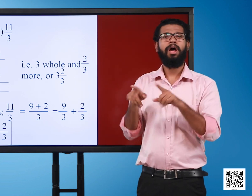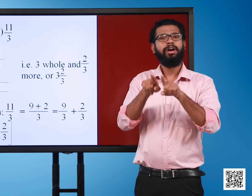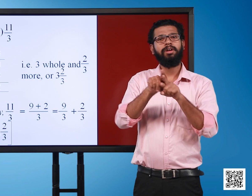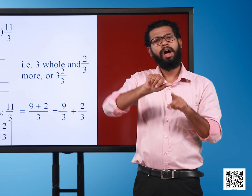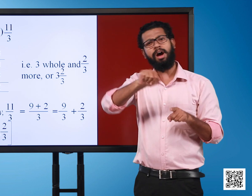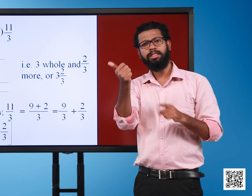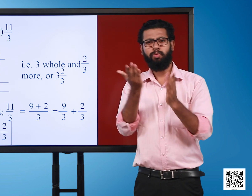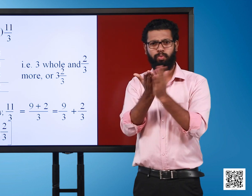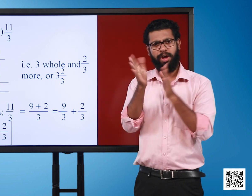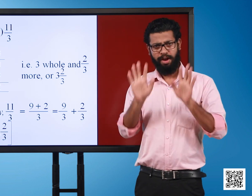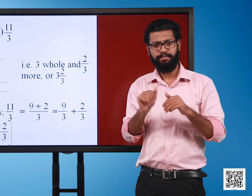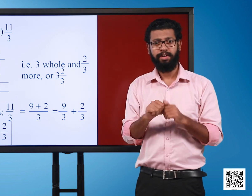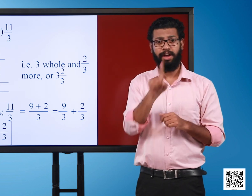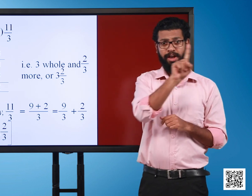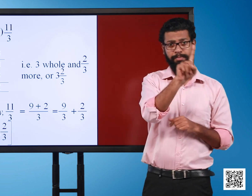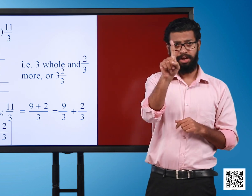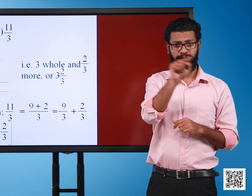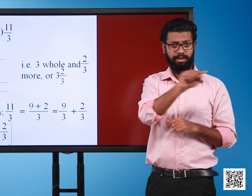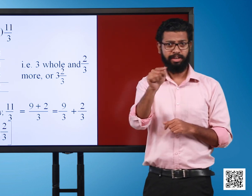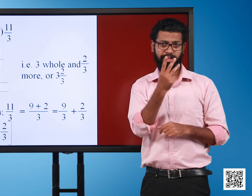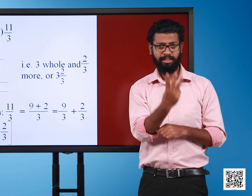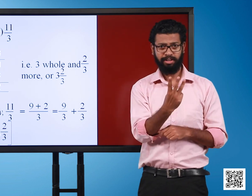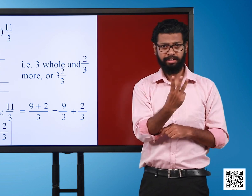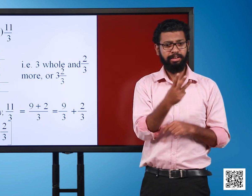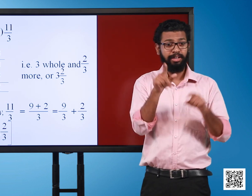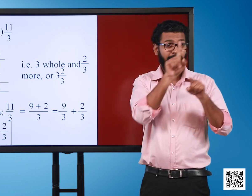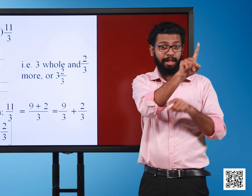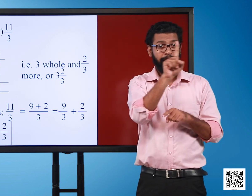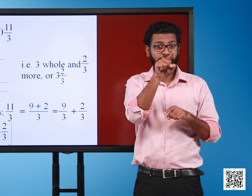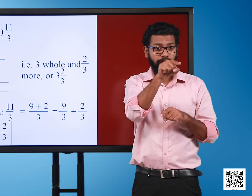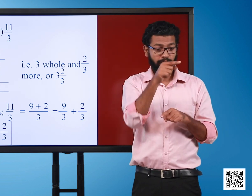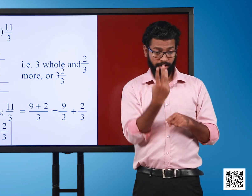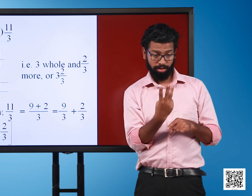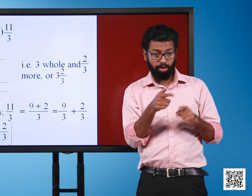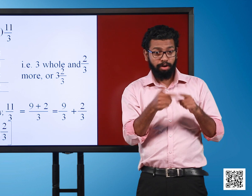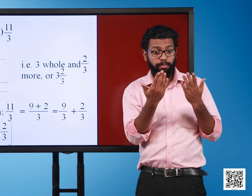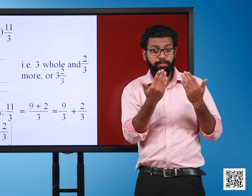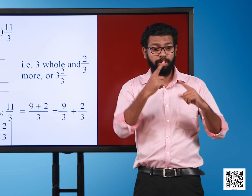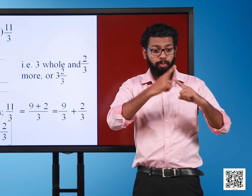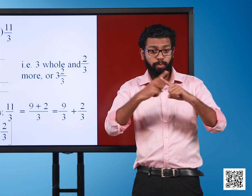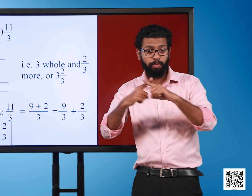That is 3 whole and 2/3 more, or 3 2 upon 3.